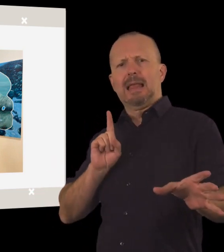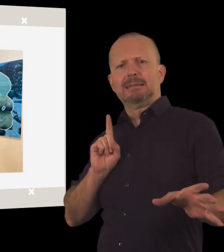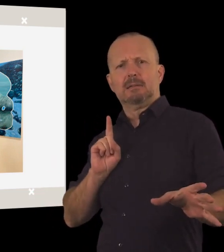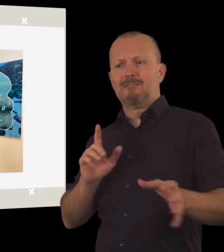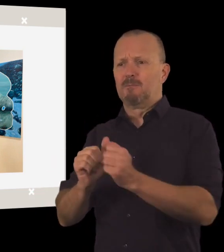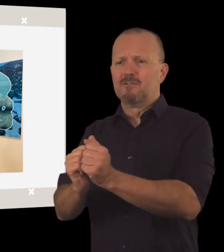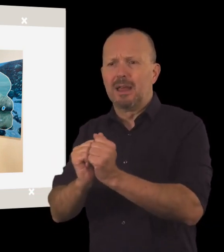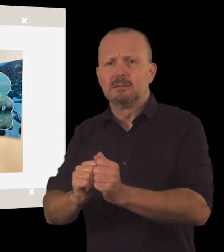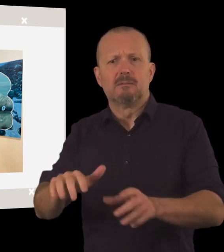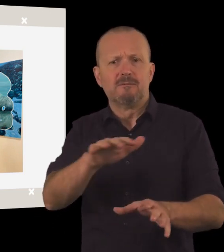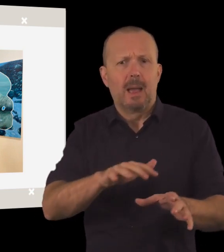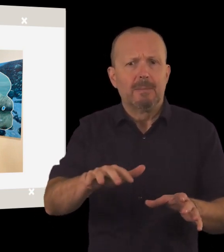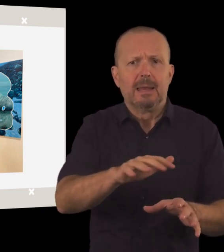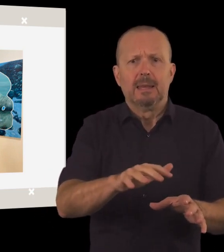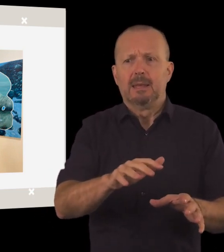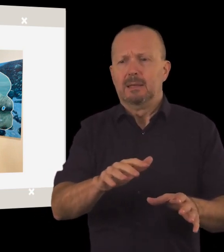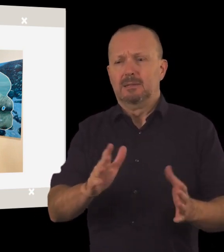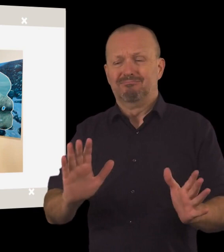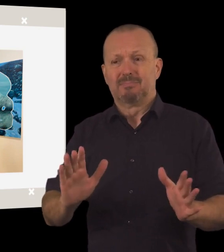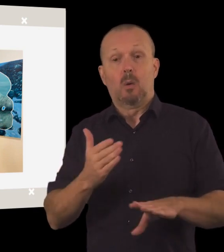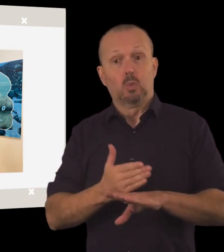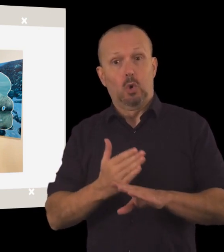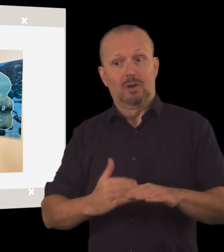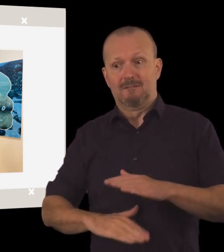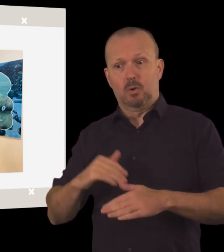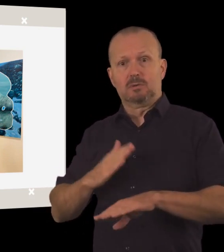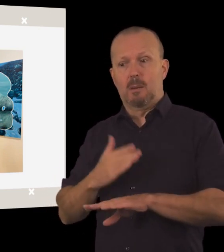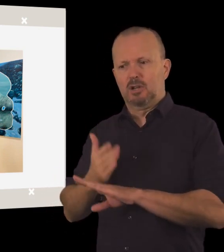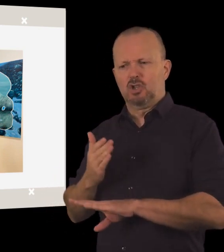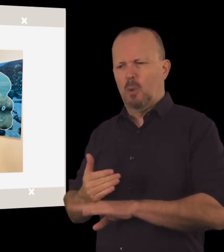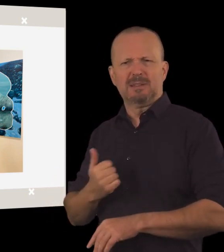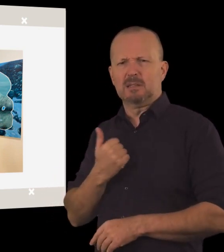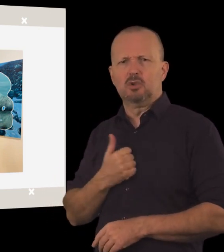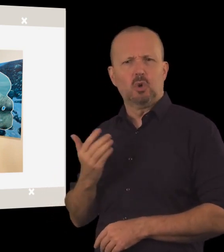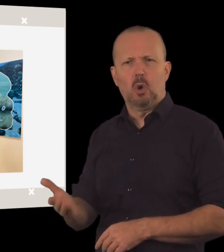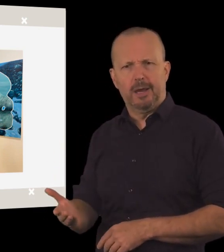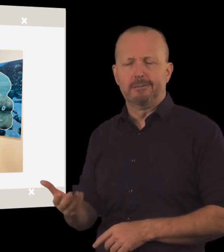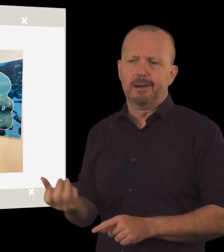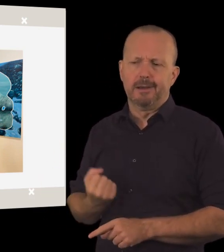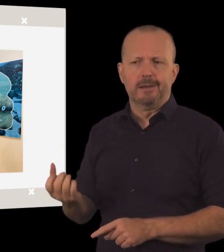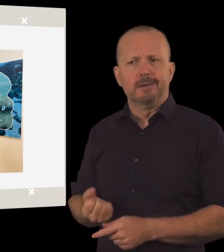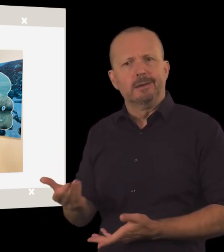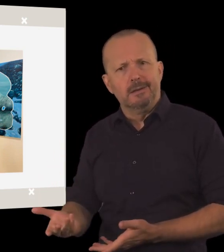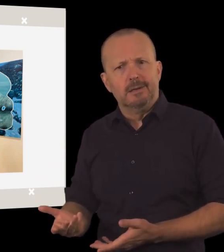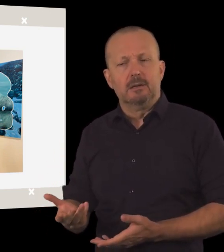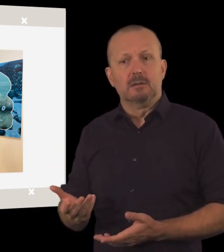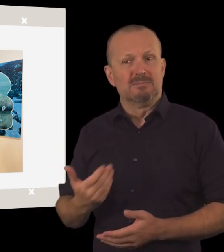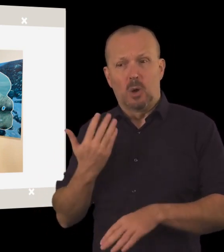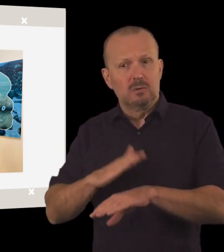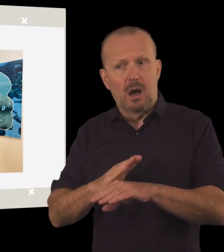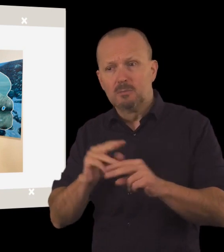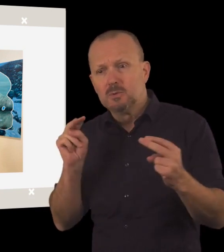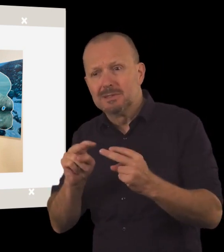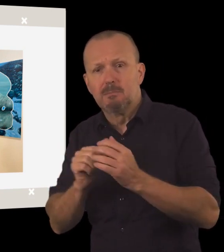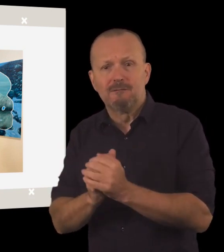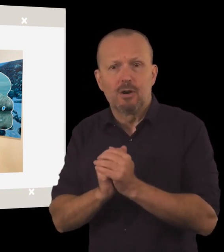from everyone, my friends, my family. I was working full-time in a job that I didn't enjoy, and I didn't have any